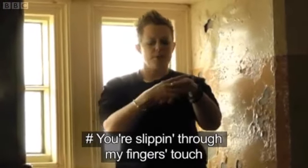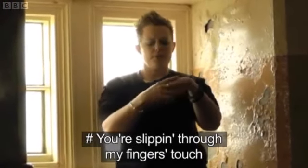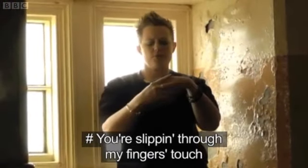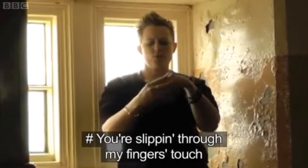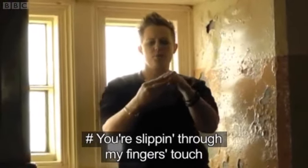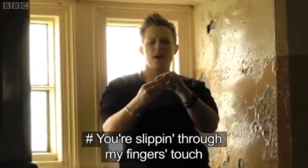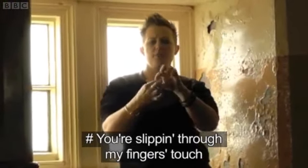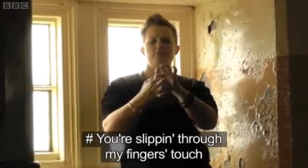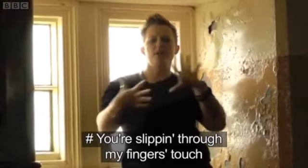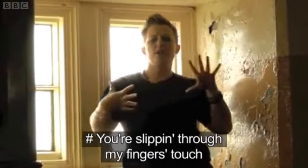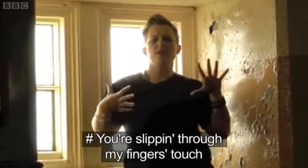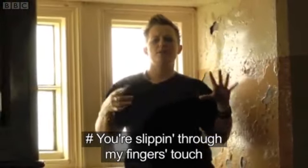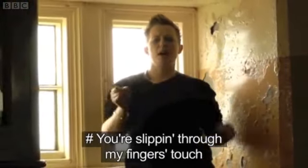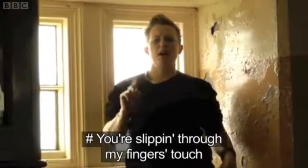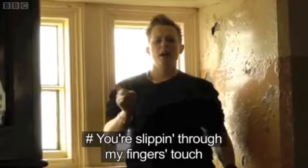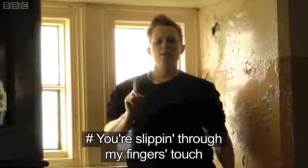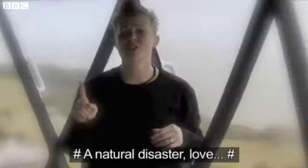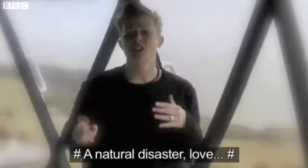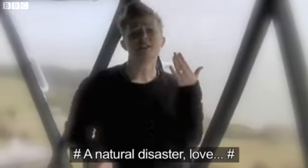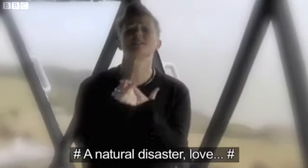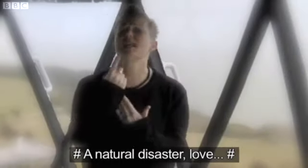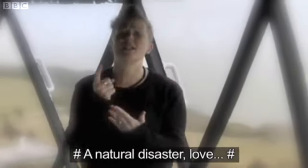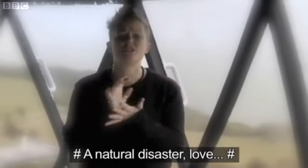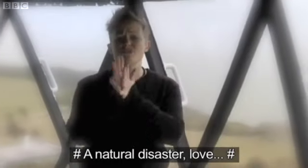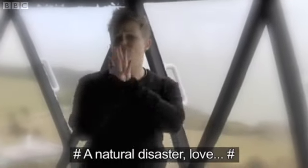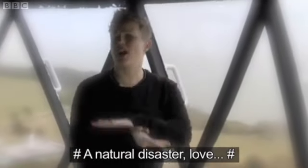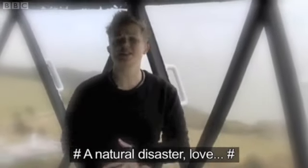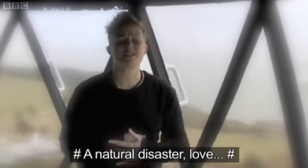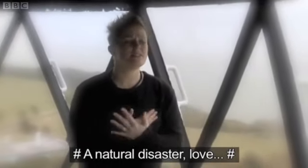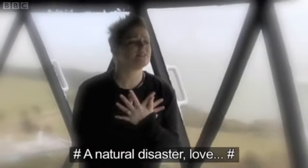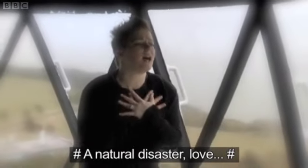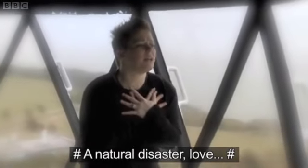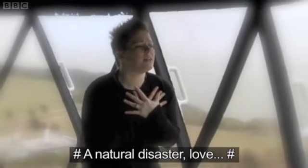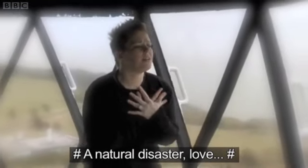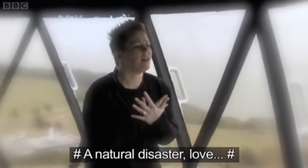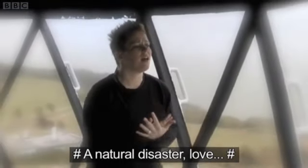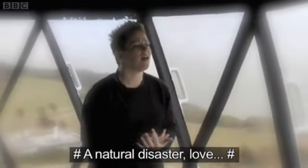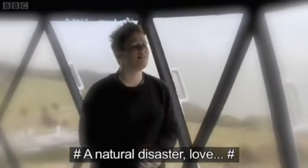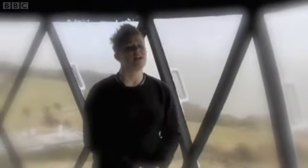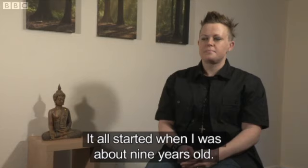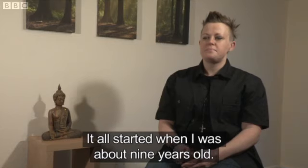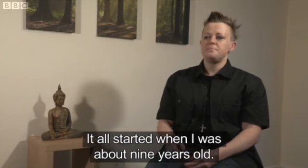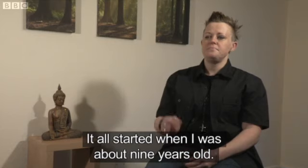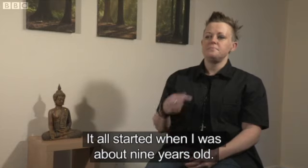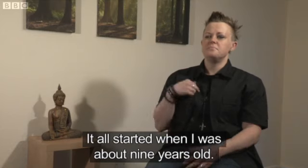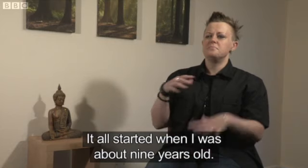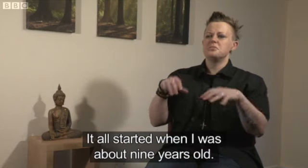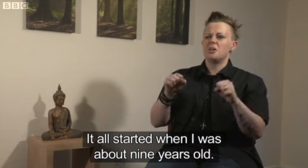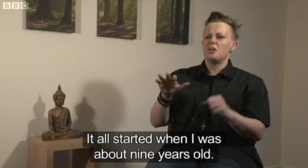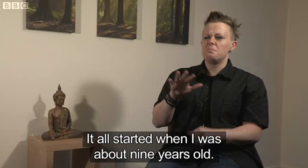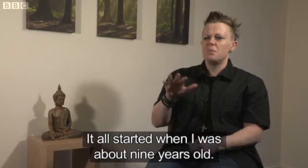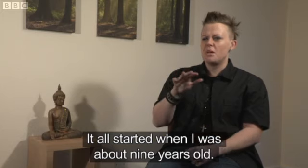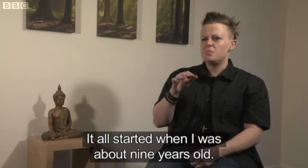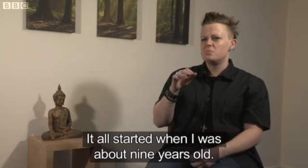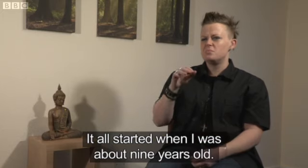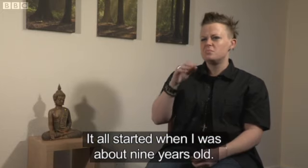through my fingers, such a natural disaster. It all started when I was about 9